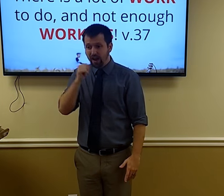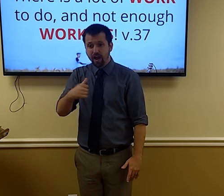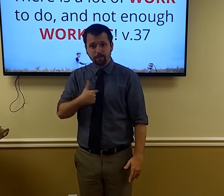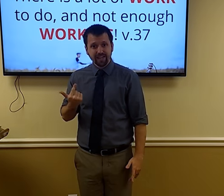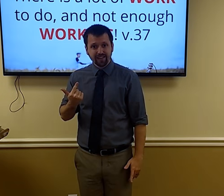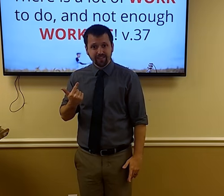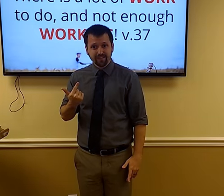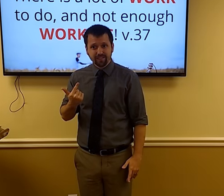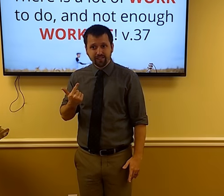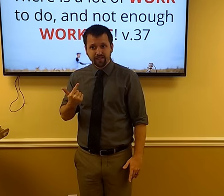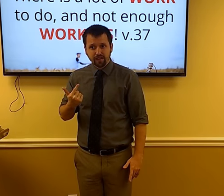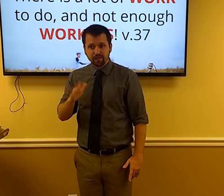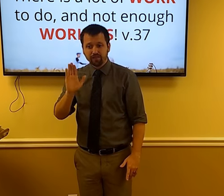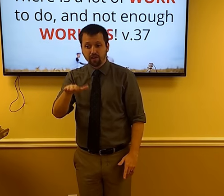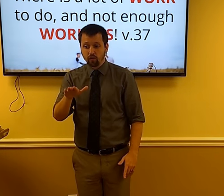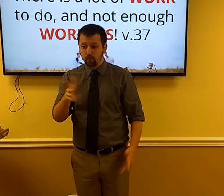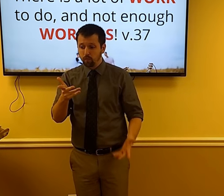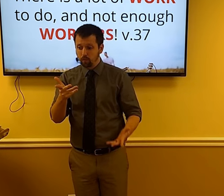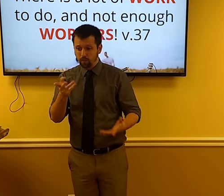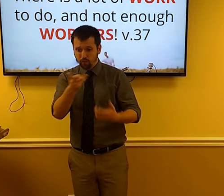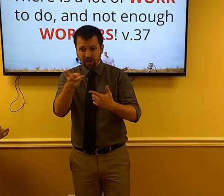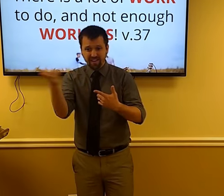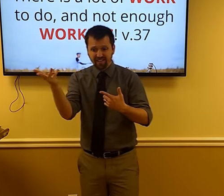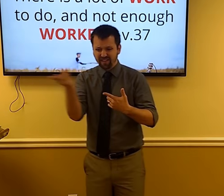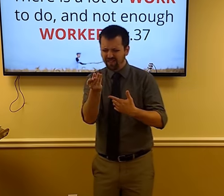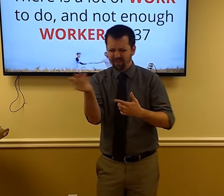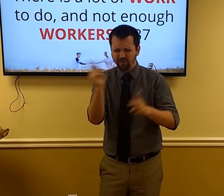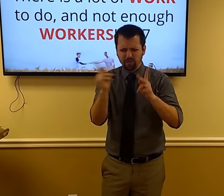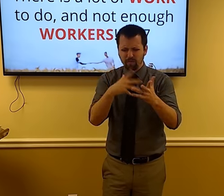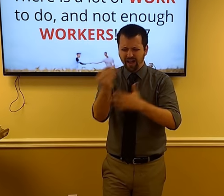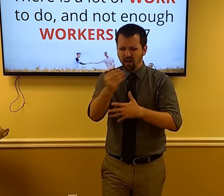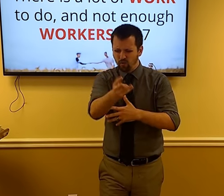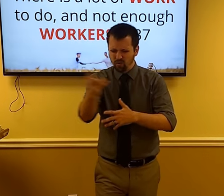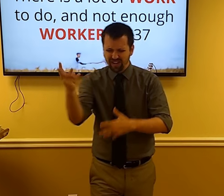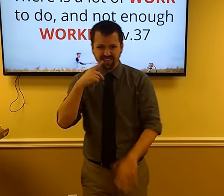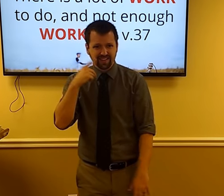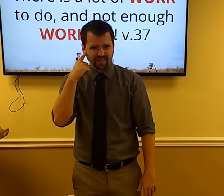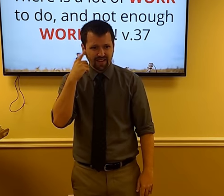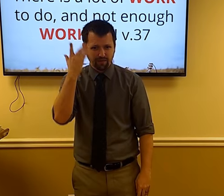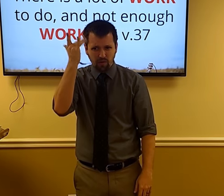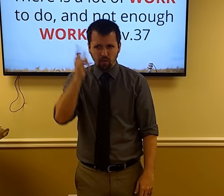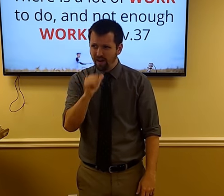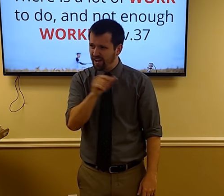not me? And so, for witnessing, few people out witnessing to the deaf. Why not